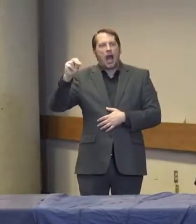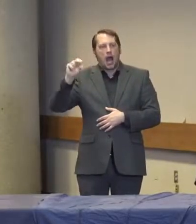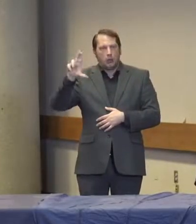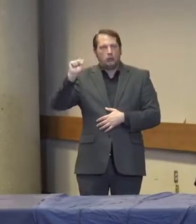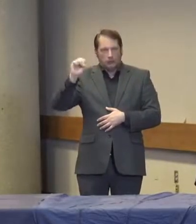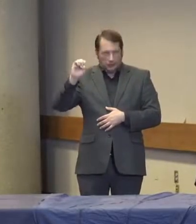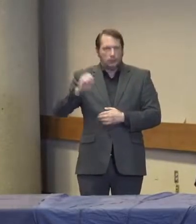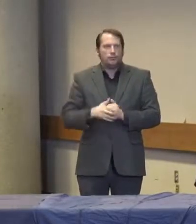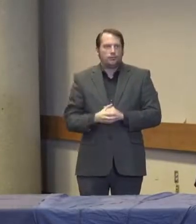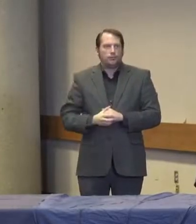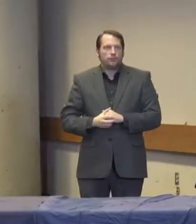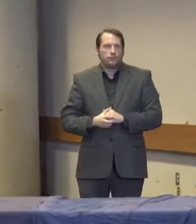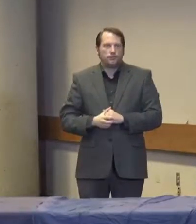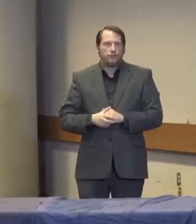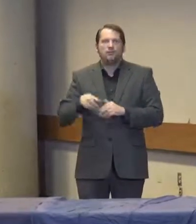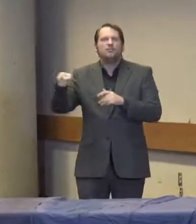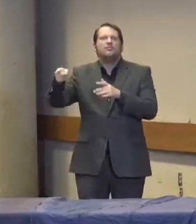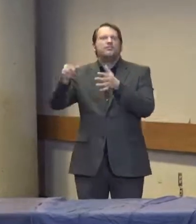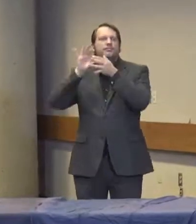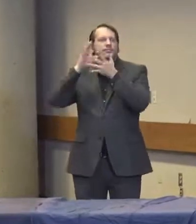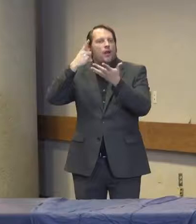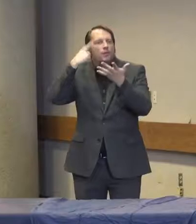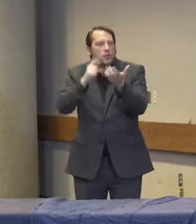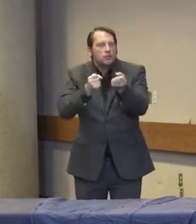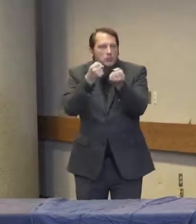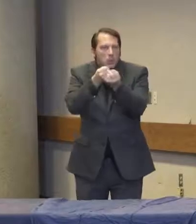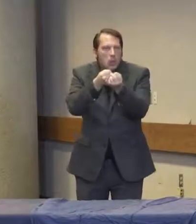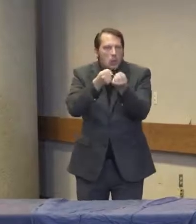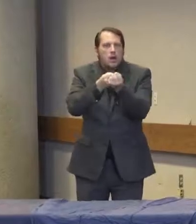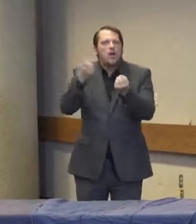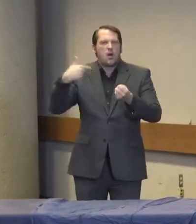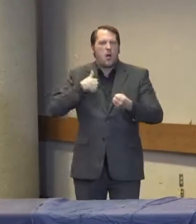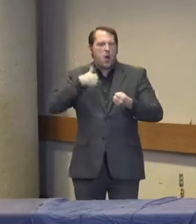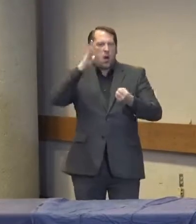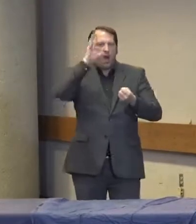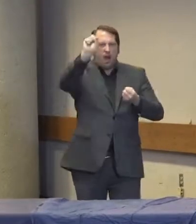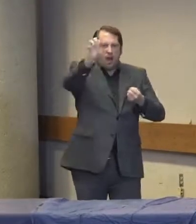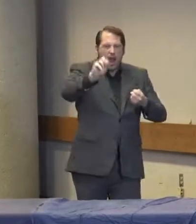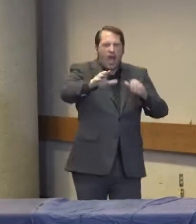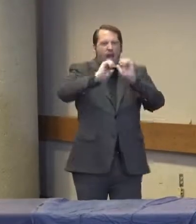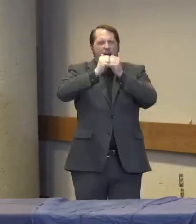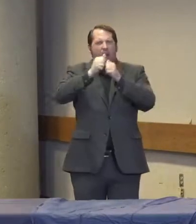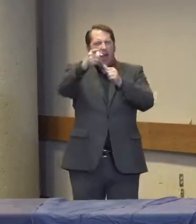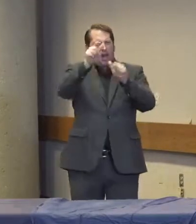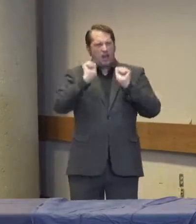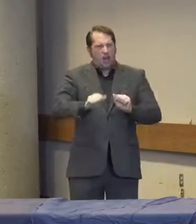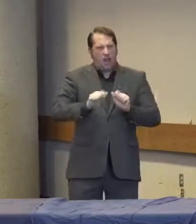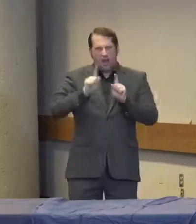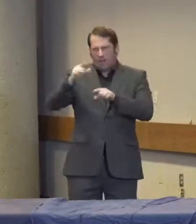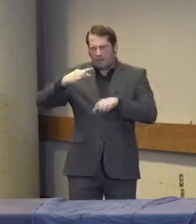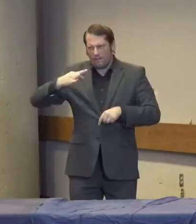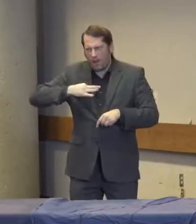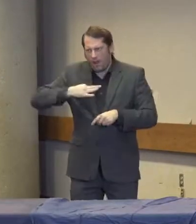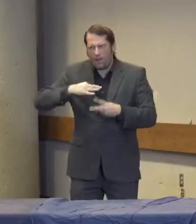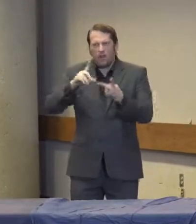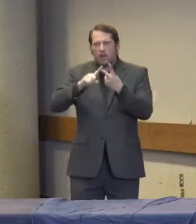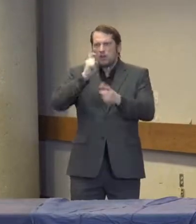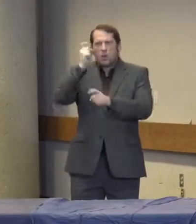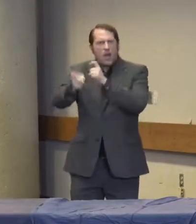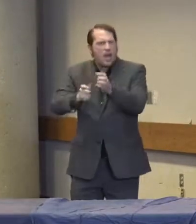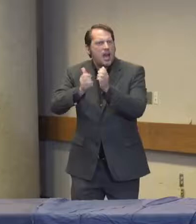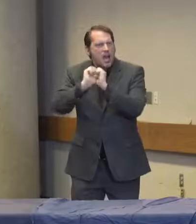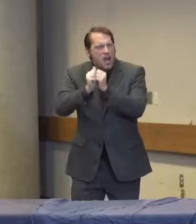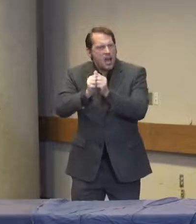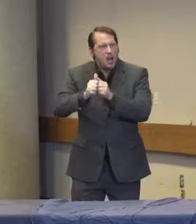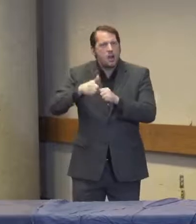It provides information about opportunities to volunteer and or donate to not just Montgomery County, but also to the nonprofits who